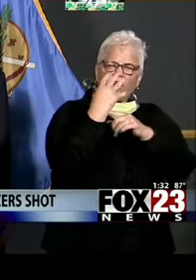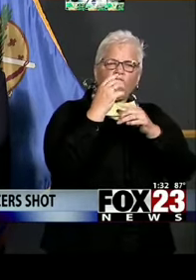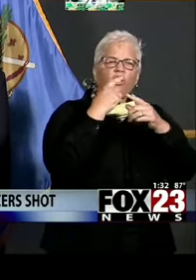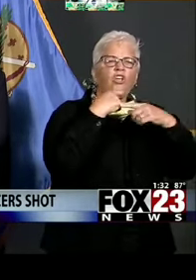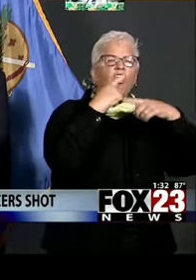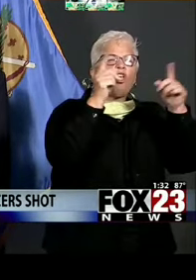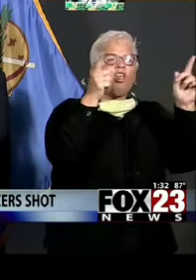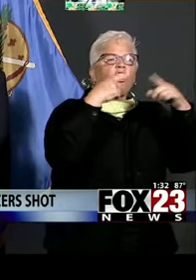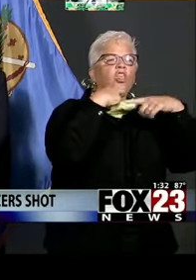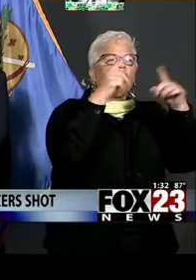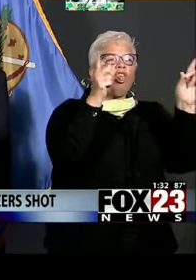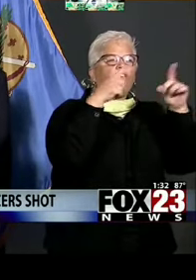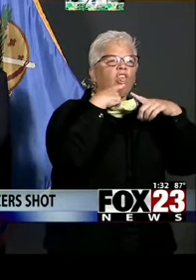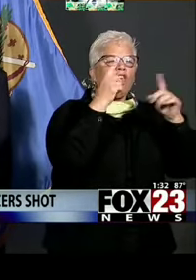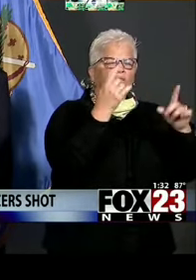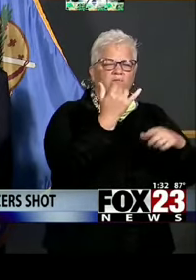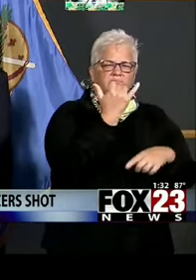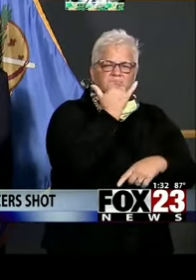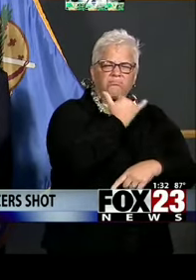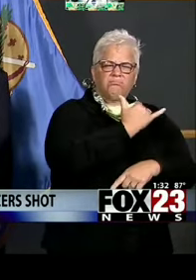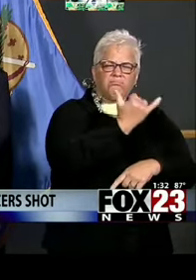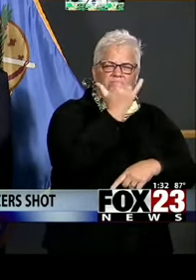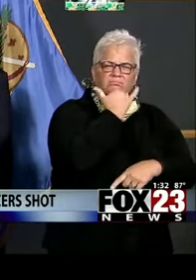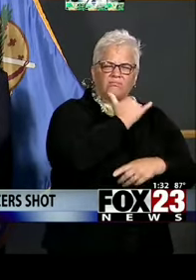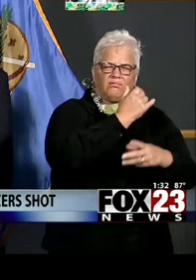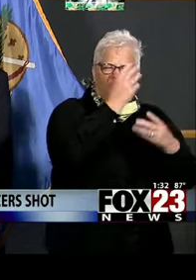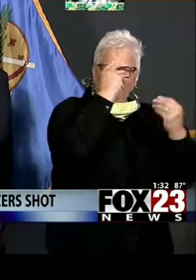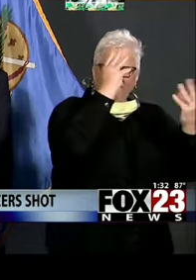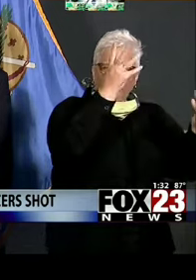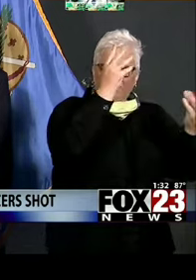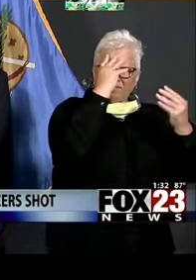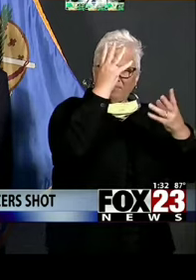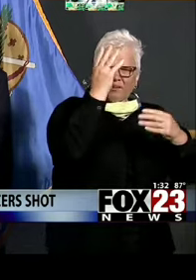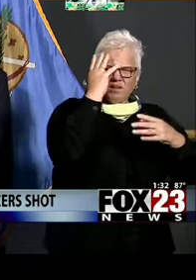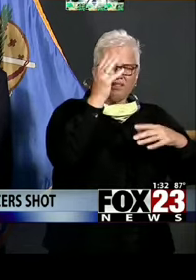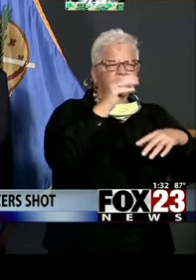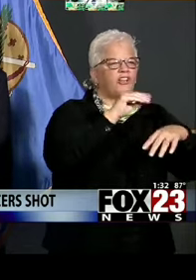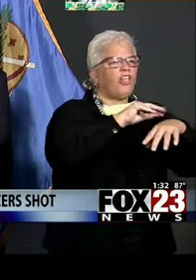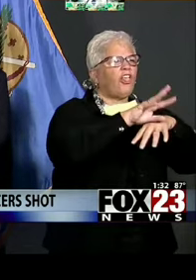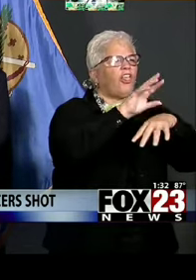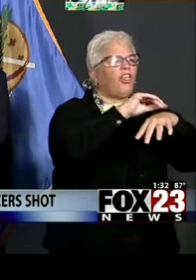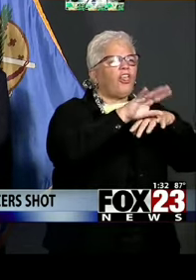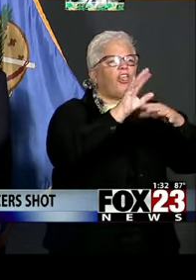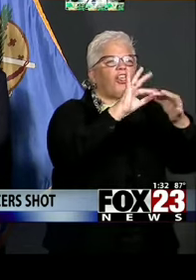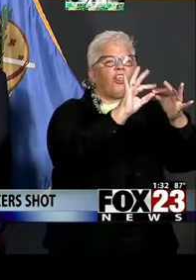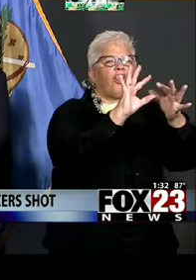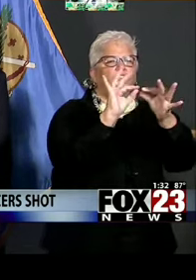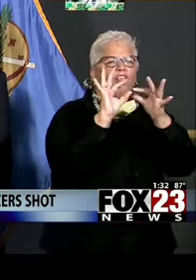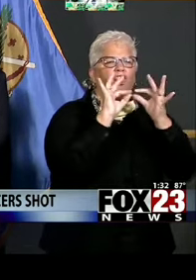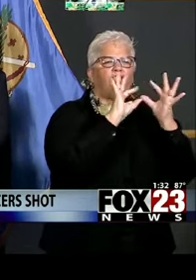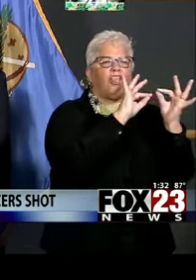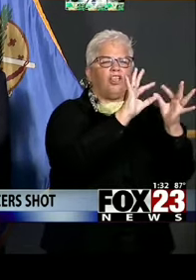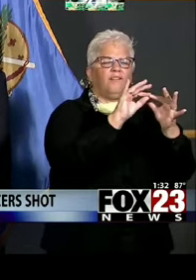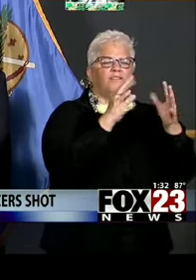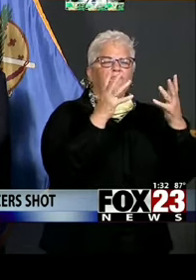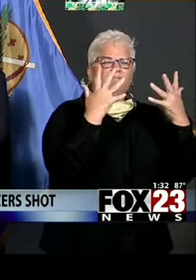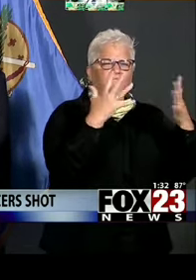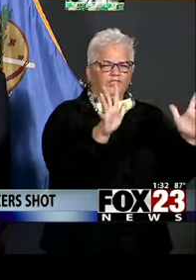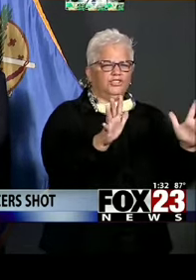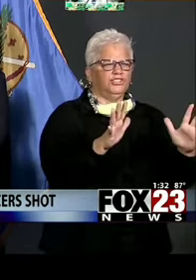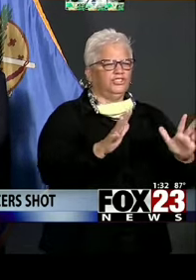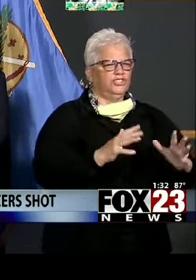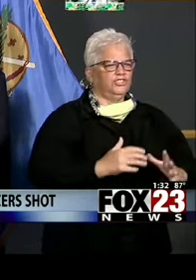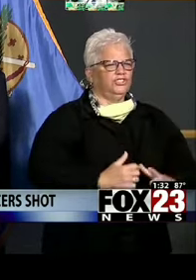and Memorial. Two Tulsa police officers were shot during a traffic stop near 21st and Memorial. Officer